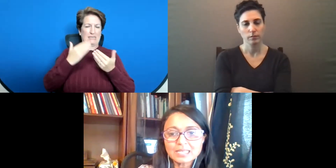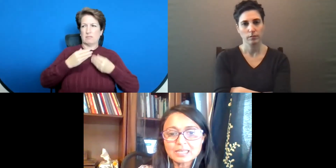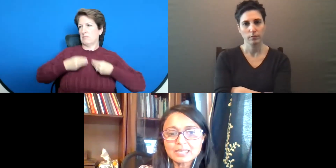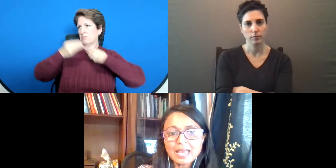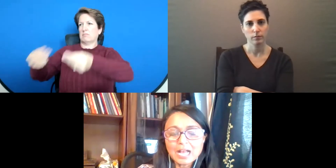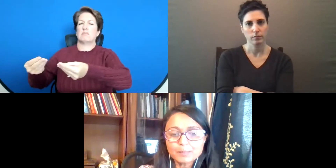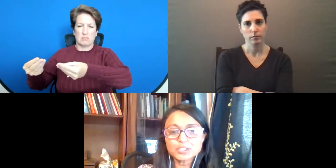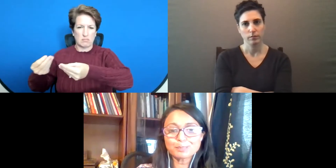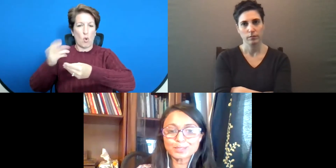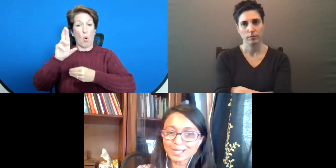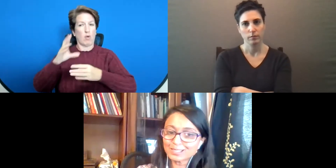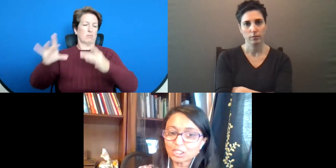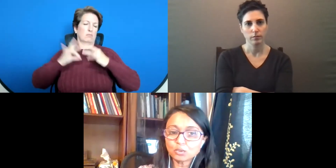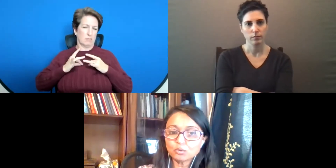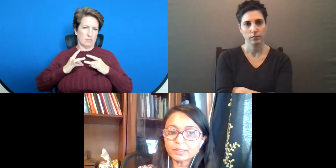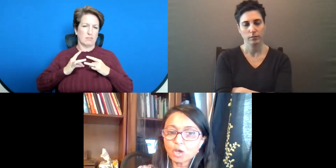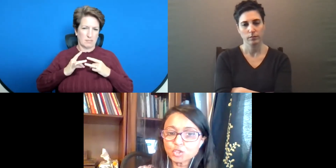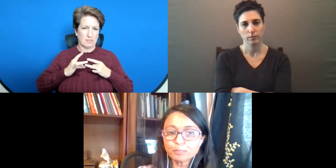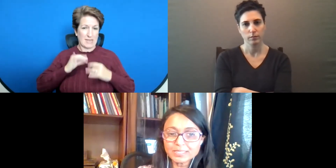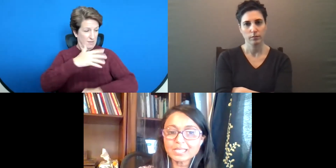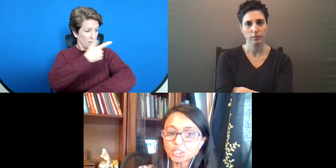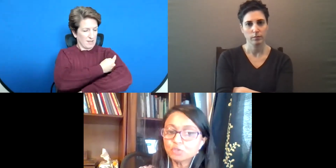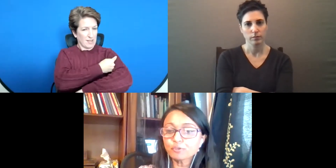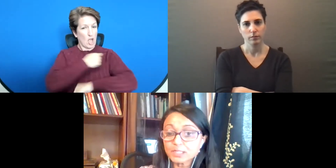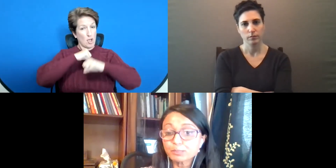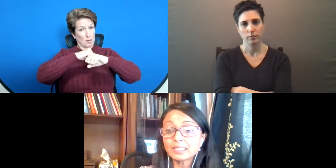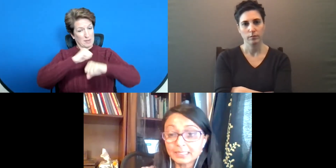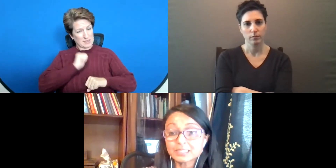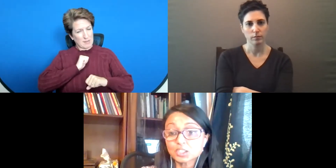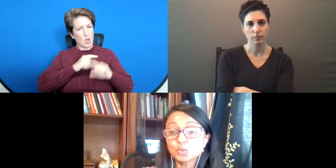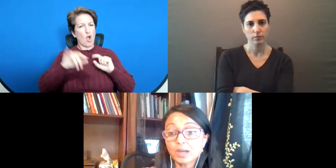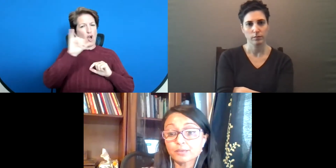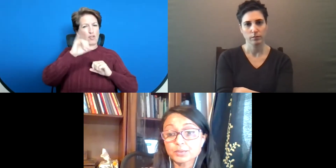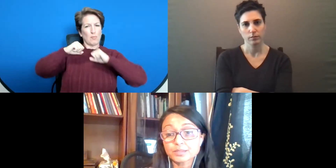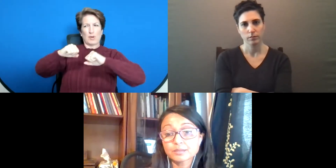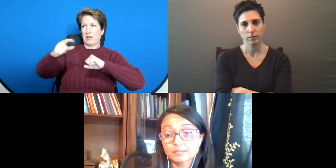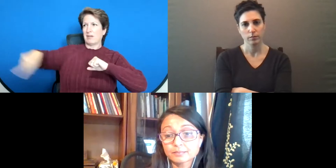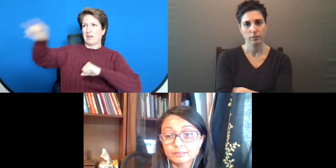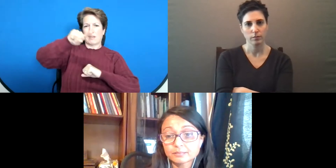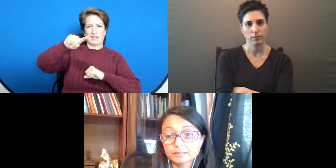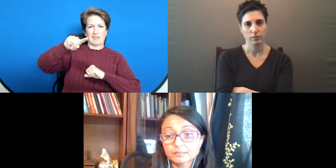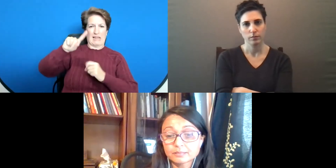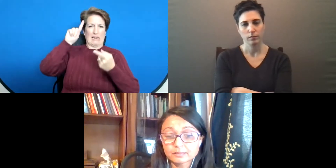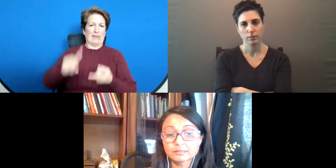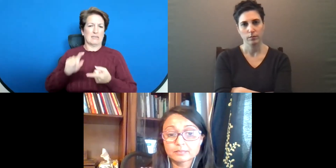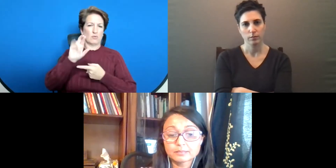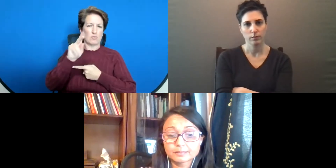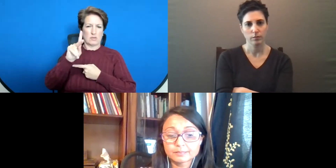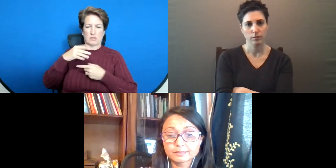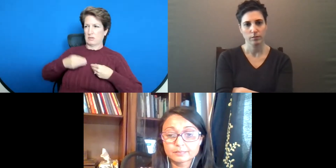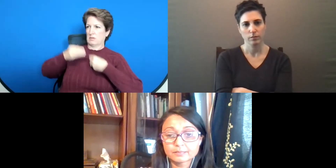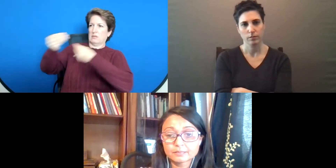getting vaccinated helps to protect you, but also protect you from spreading it to others.